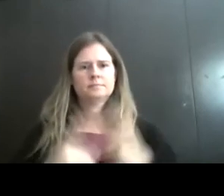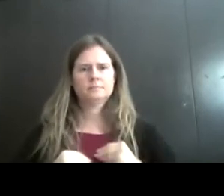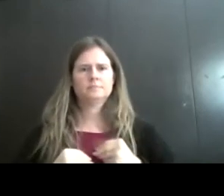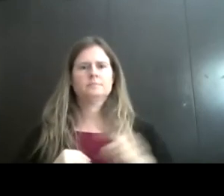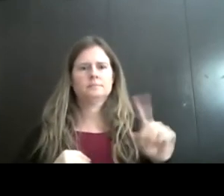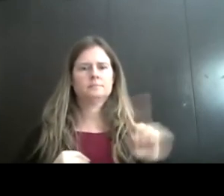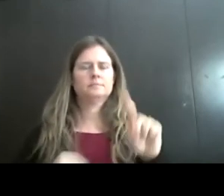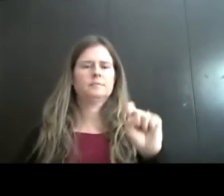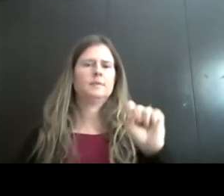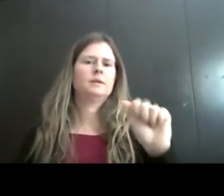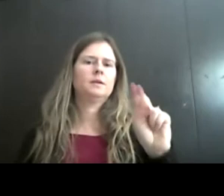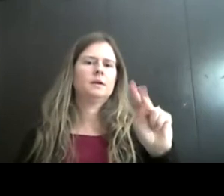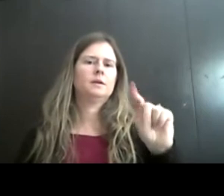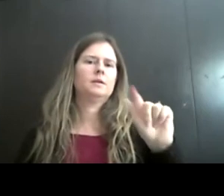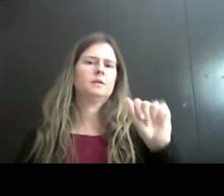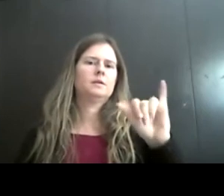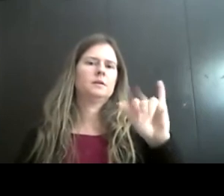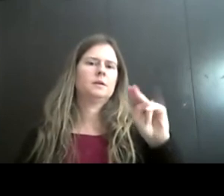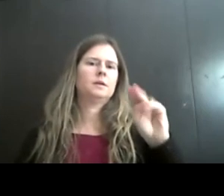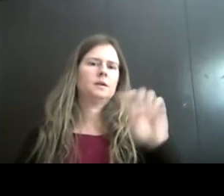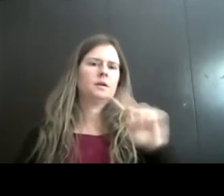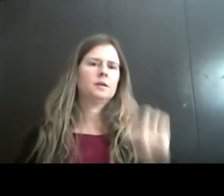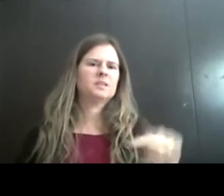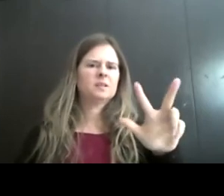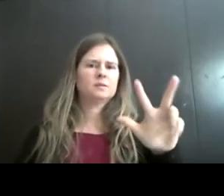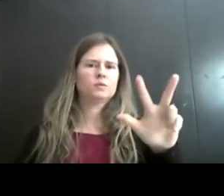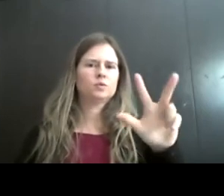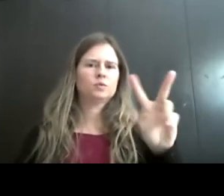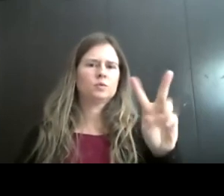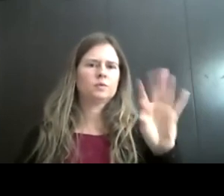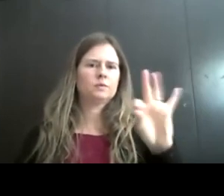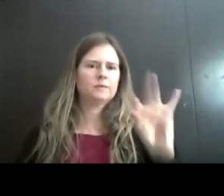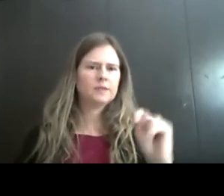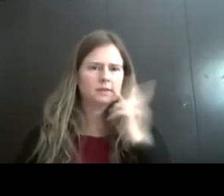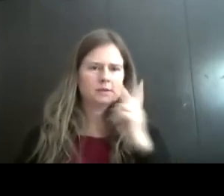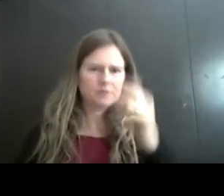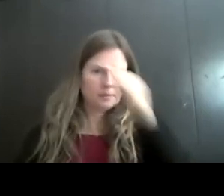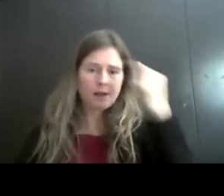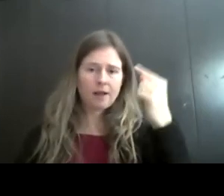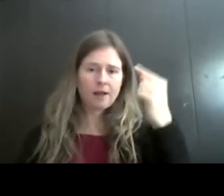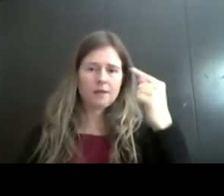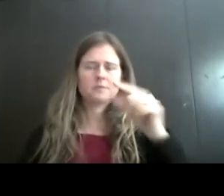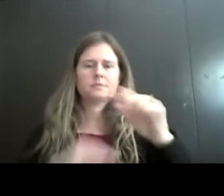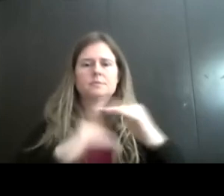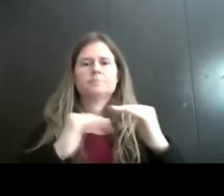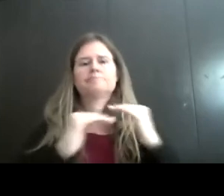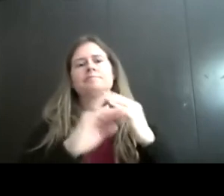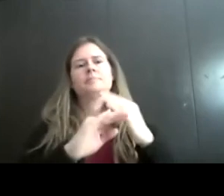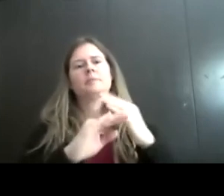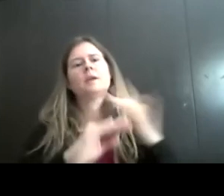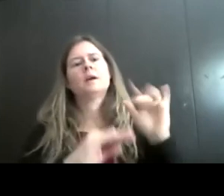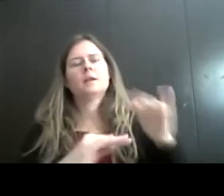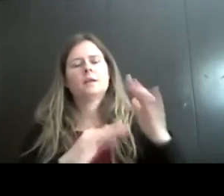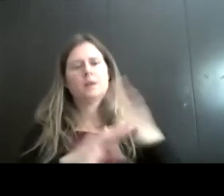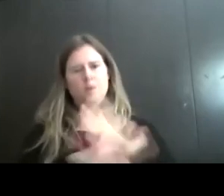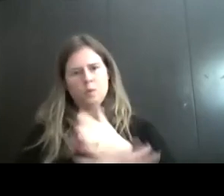This is a 32-foot plank canoe. You can see the black lines. That's one board glued and tied to the board below